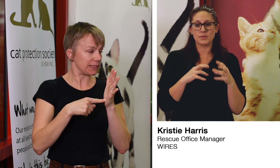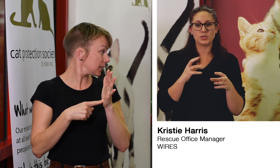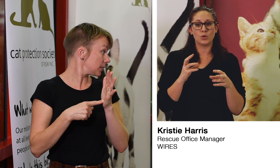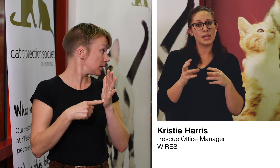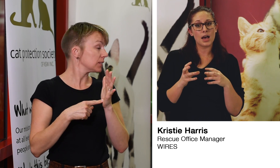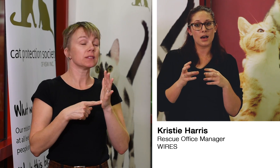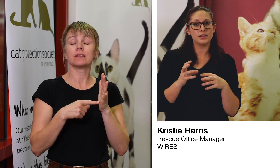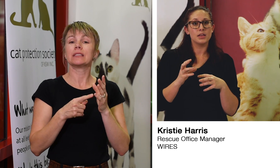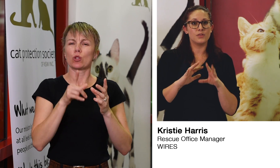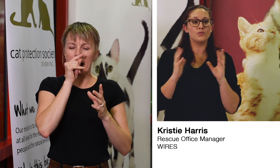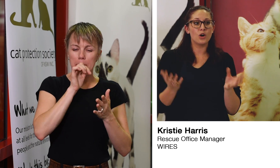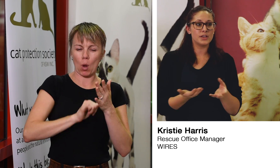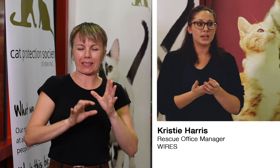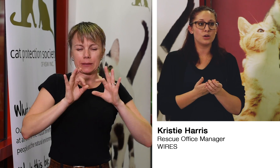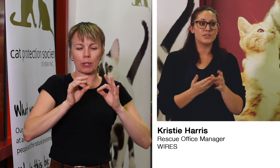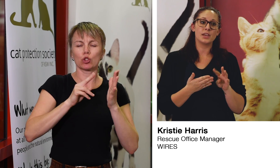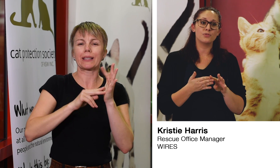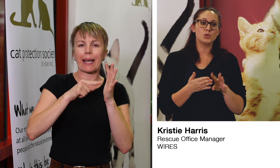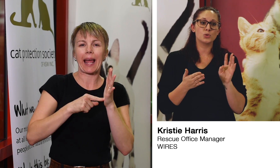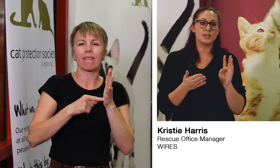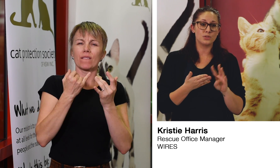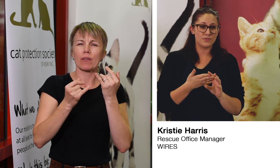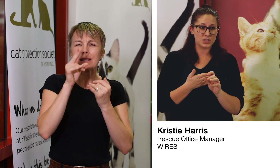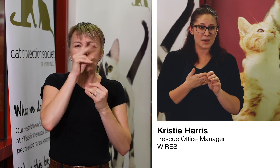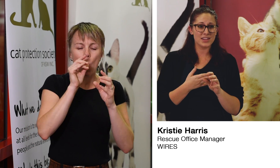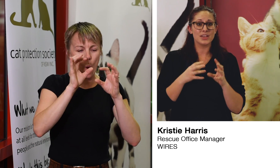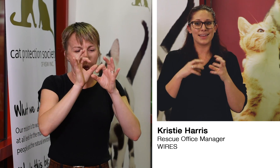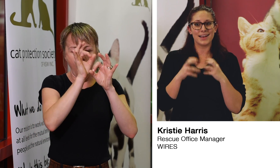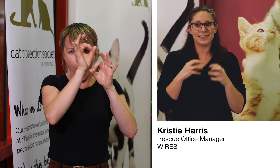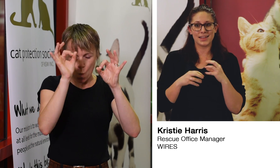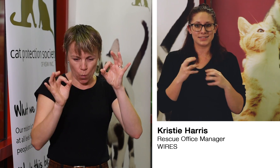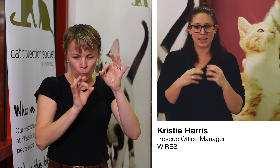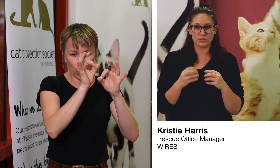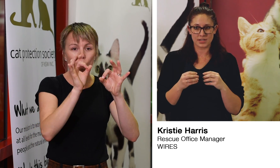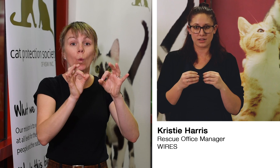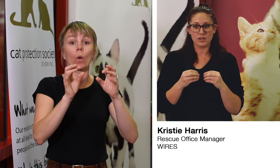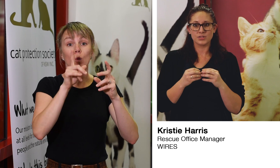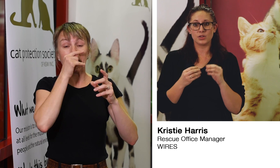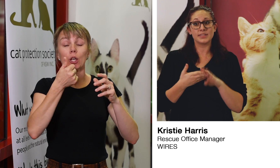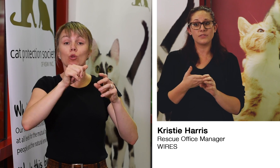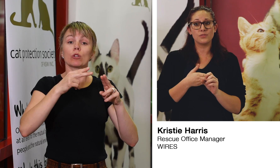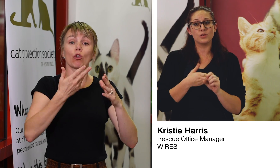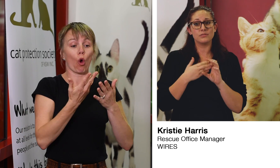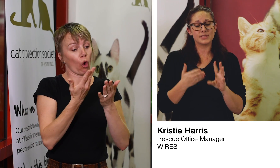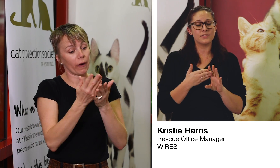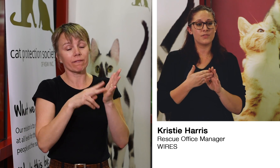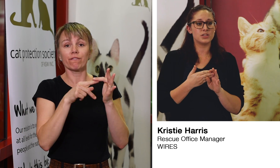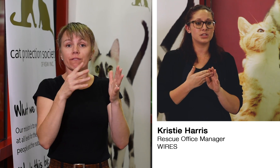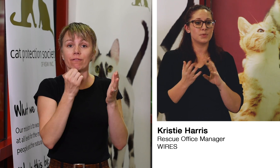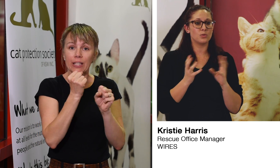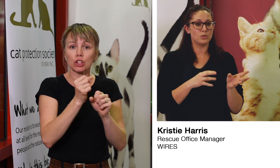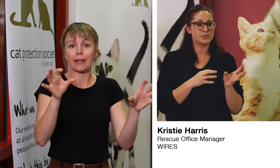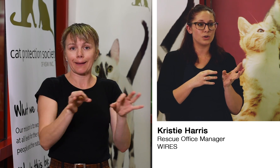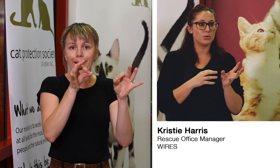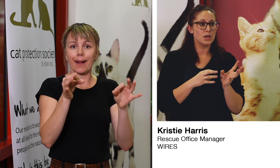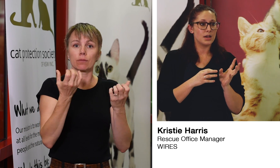that come into your yard, if you've got the netting over, say, fruit trees or your veggie patch, they can't get entangled in it. So you're saving your fruit, saving your veggies,